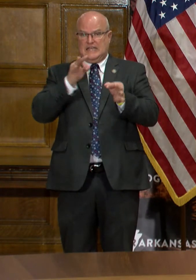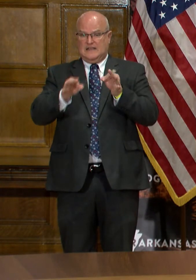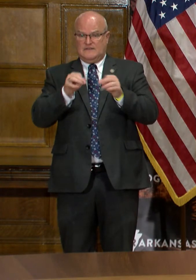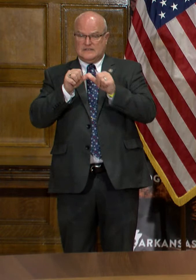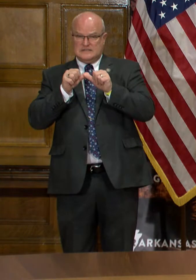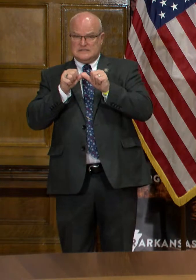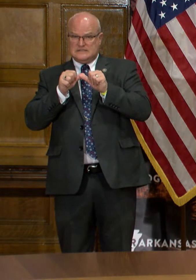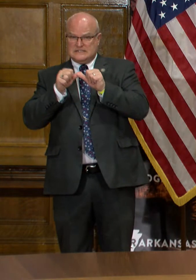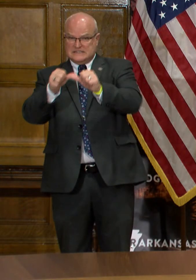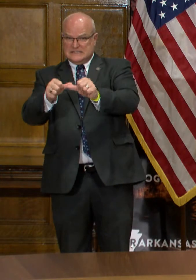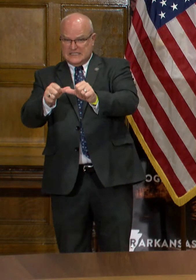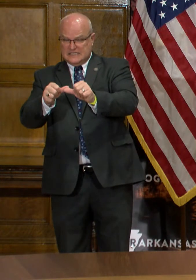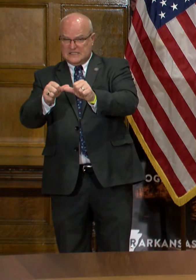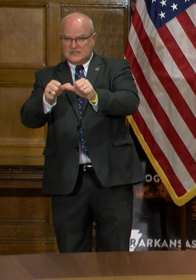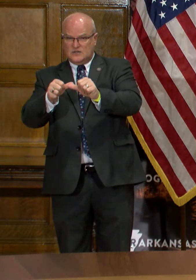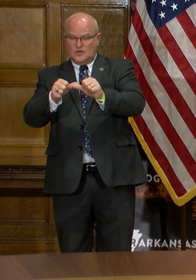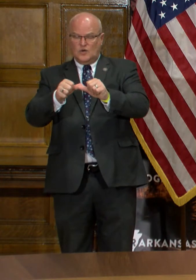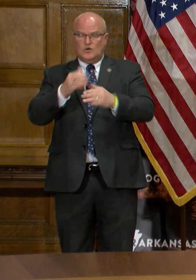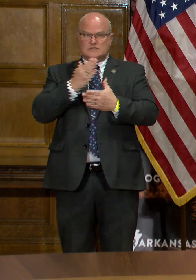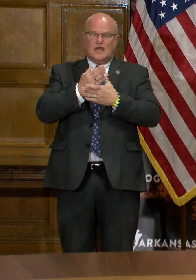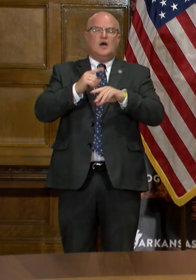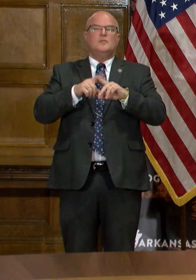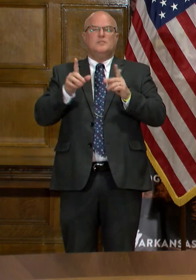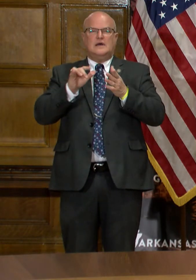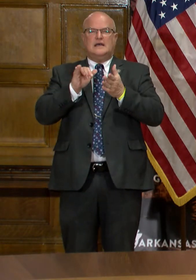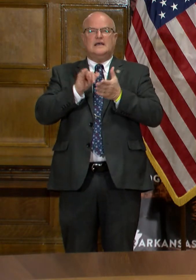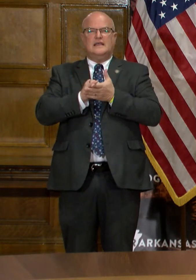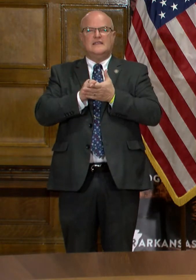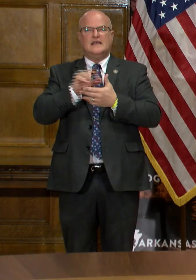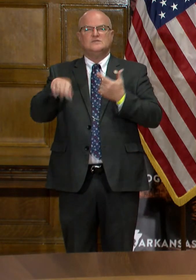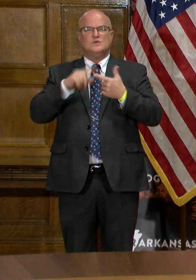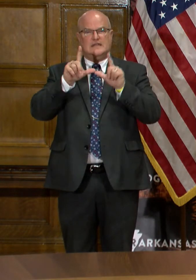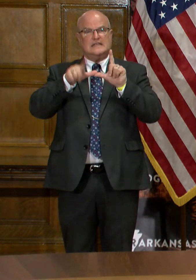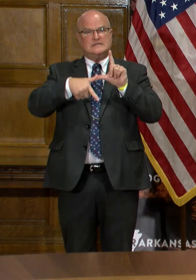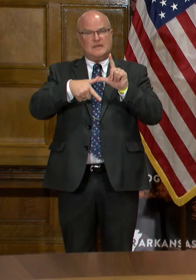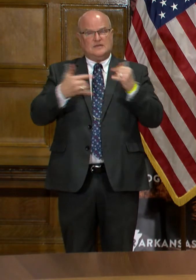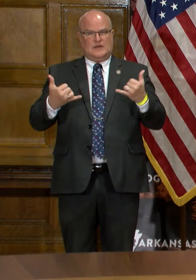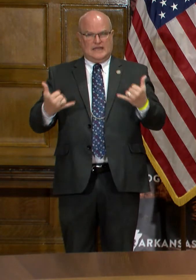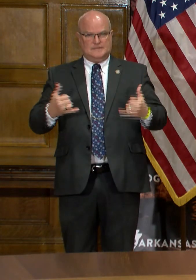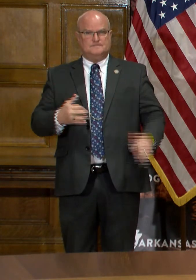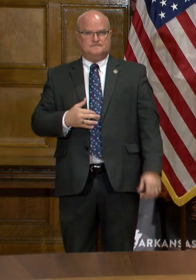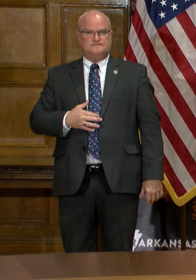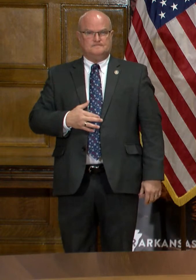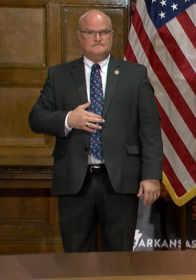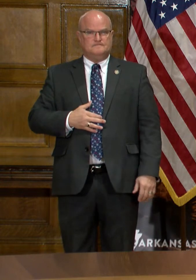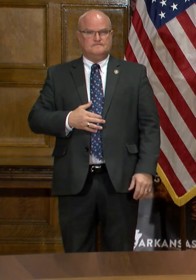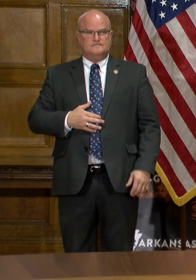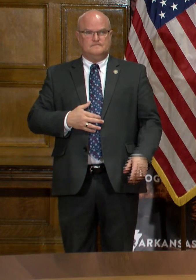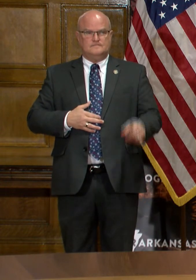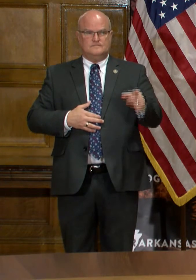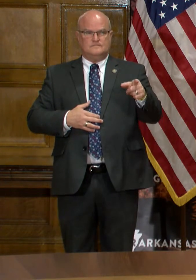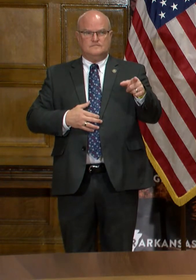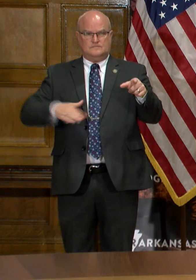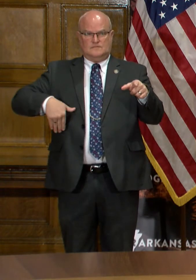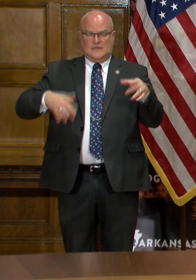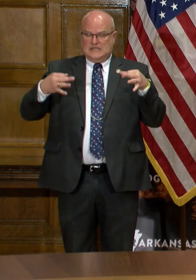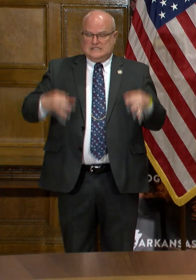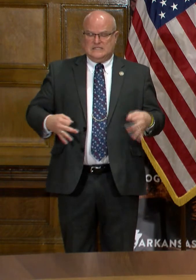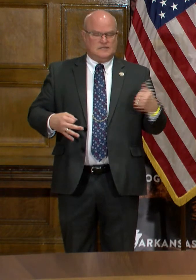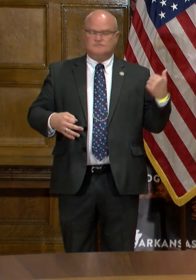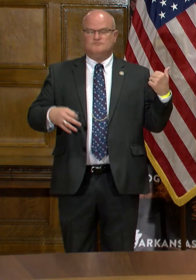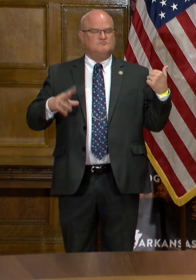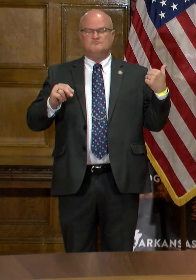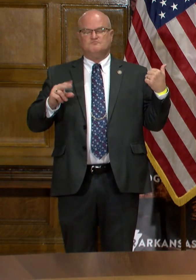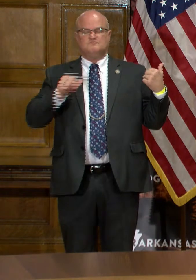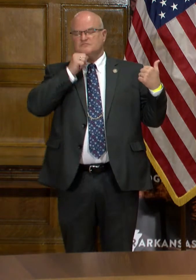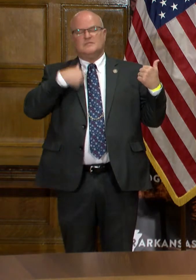should be extended, but that's the when it expires at this time. Decision at this point? I have not.